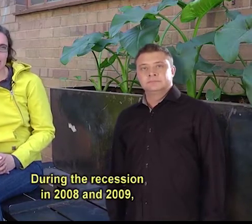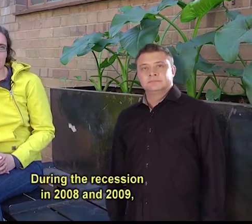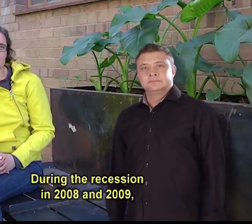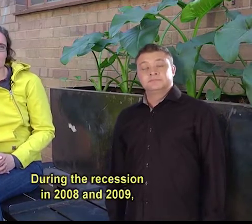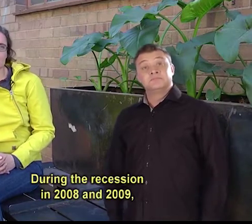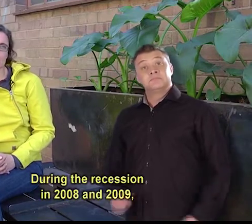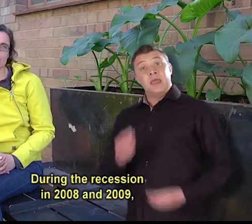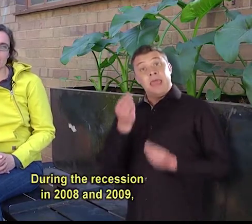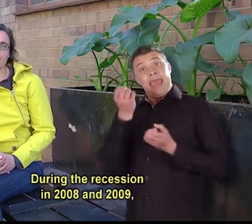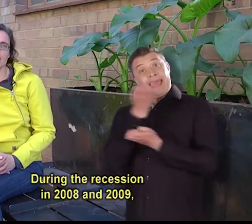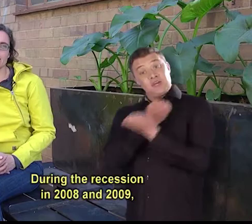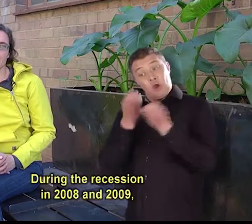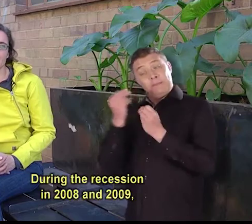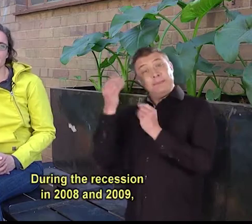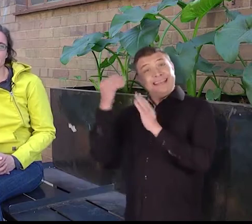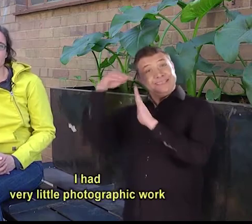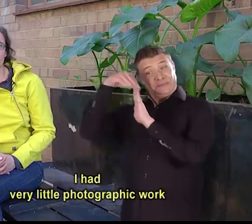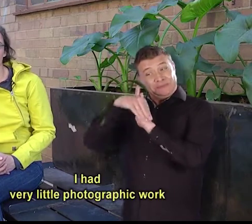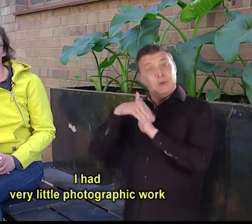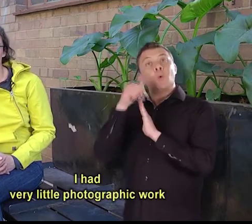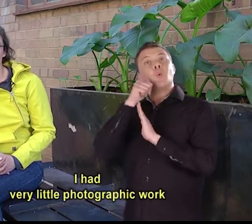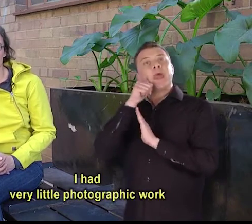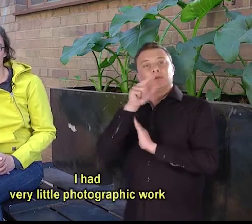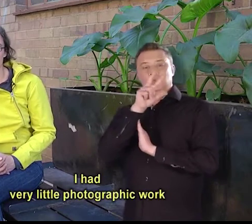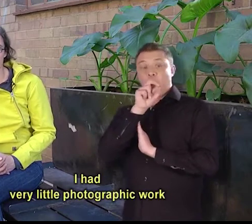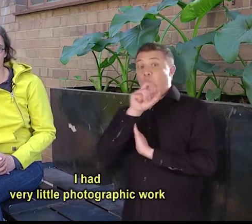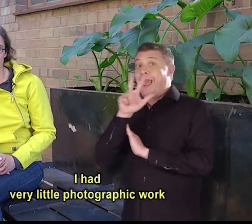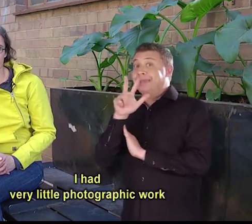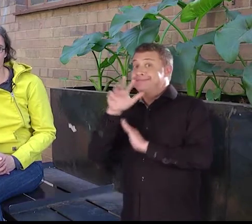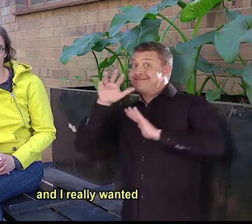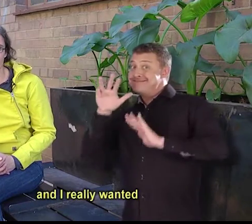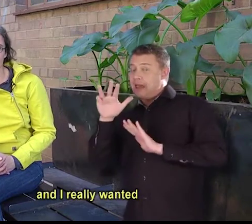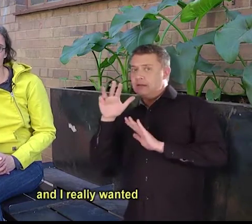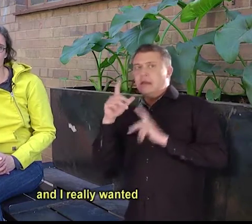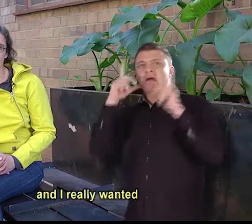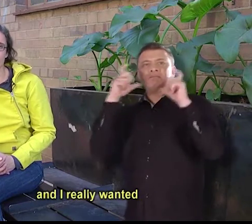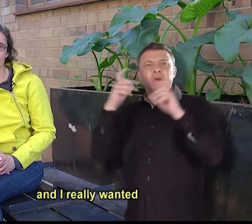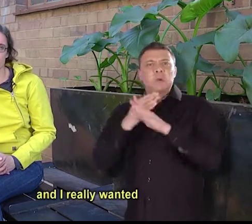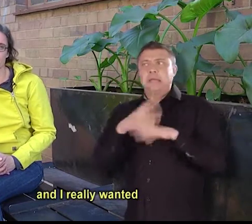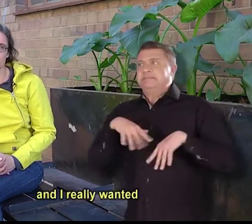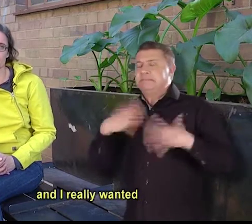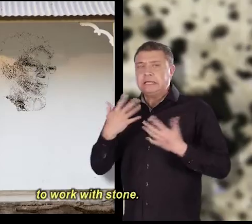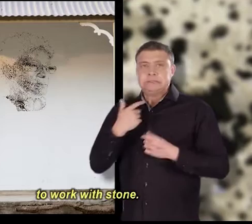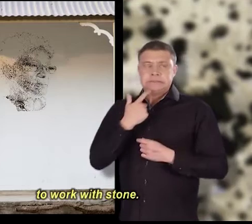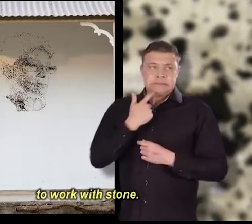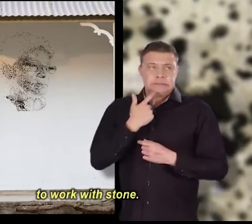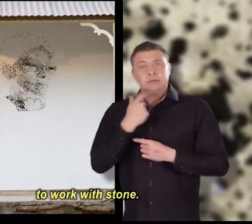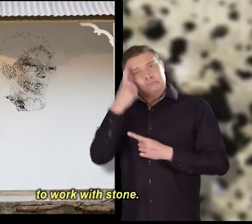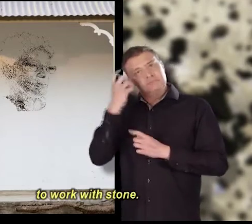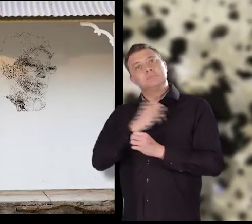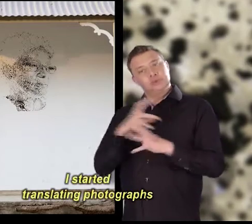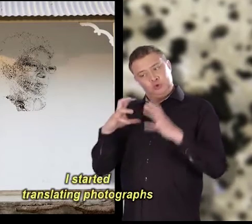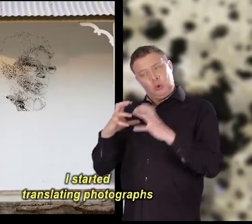recession, 2008 and 9, I had very little photographic work, and I thought I really still wanted to work with